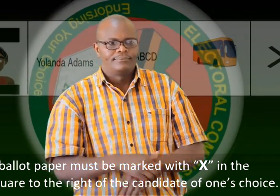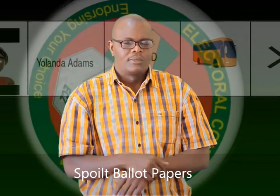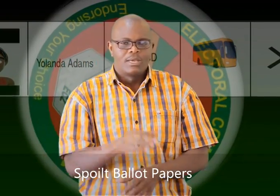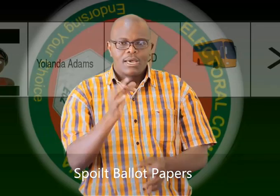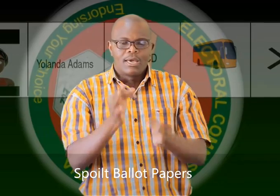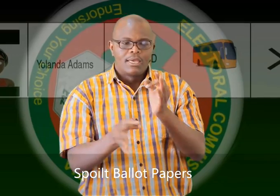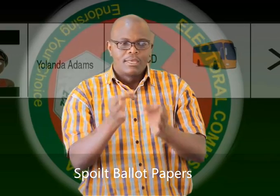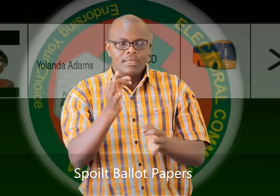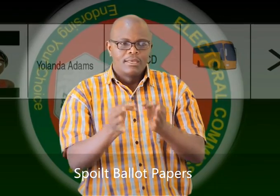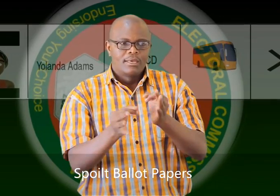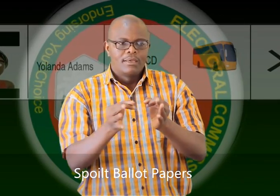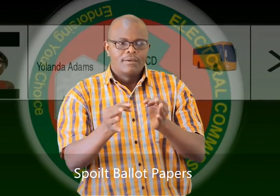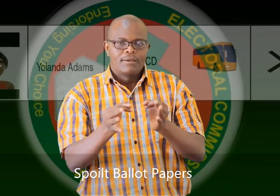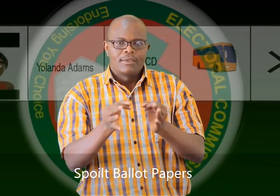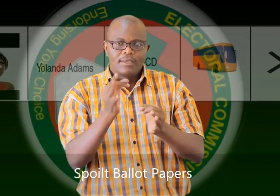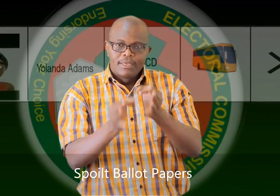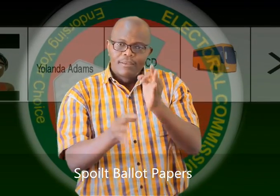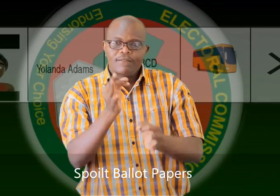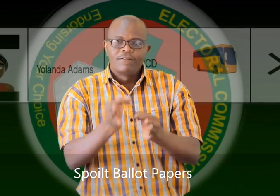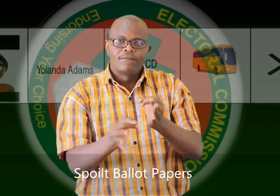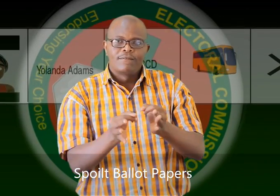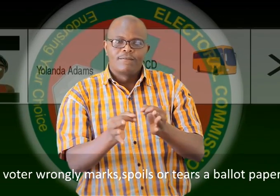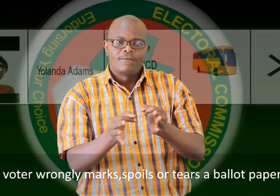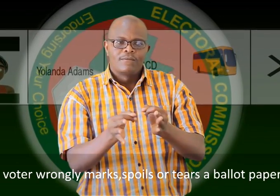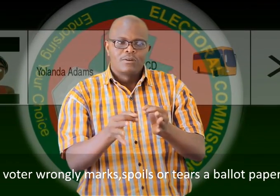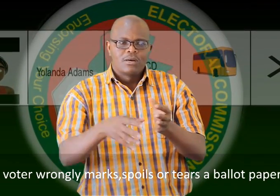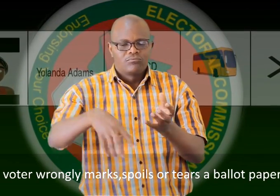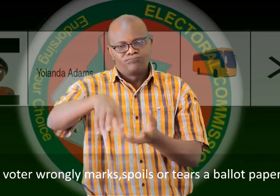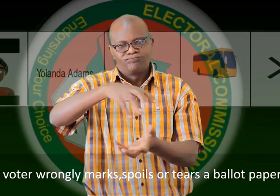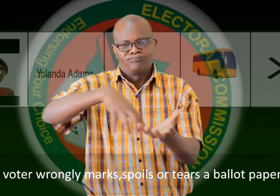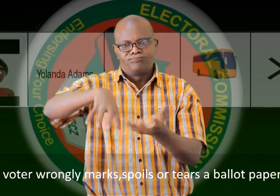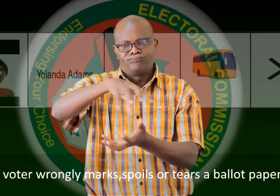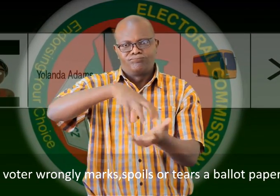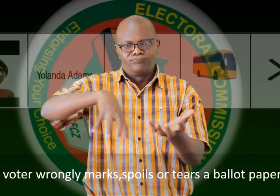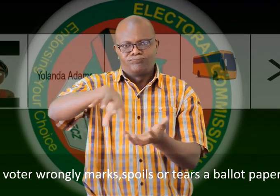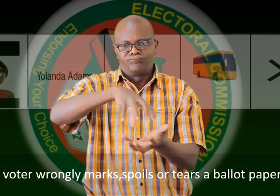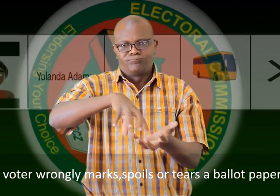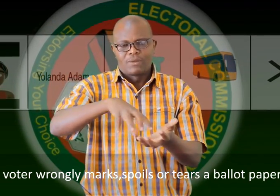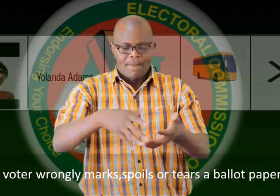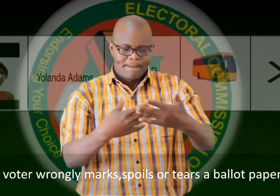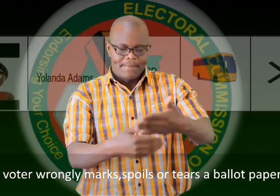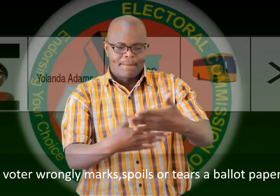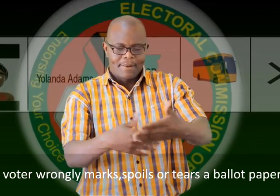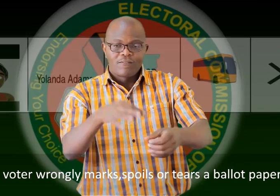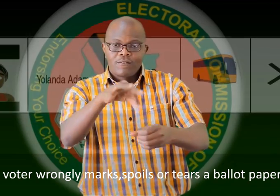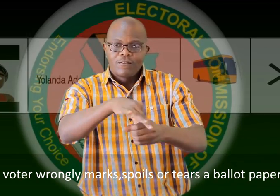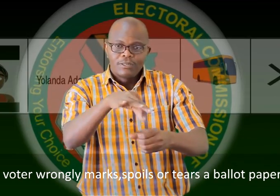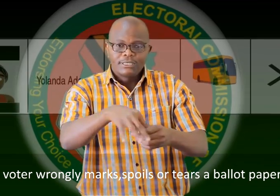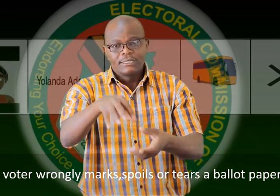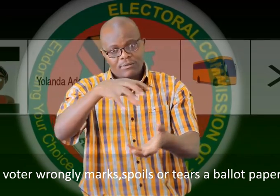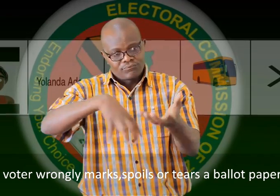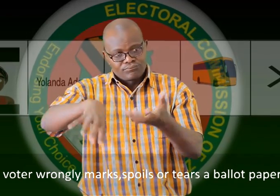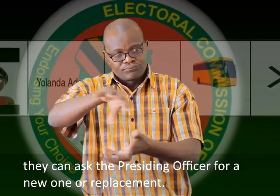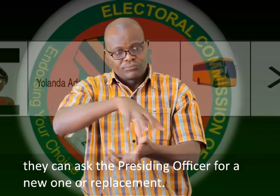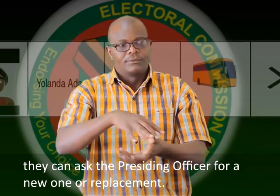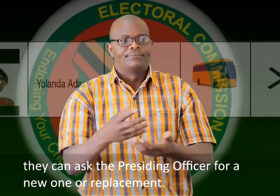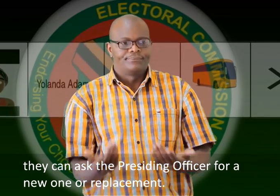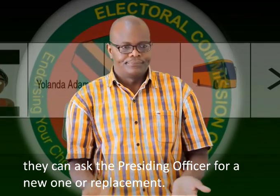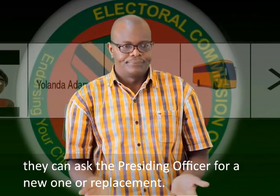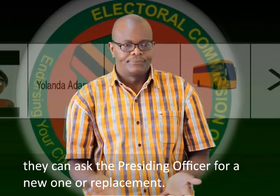Spoiled ballot papers. If a voter wrongly marks, spoils or tears a ballot paper, they can ask the